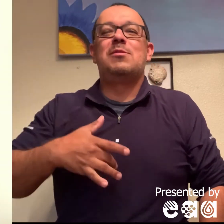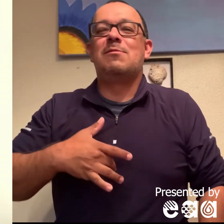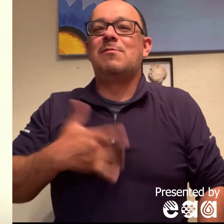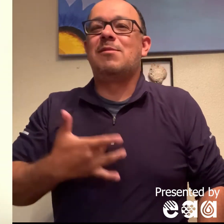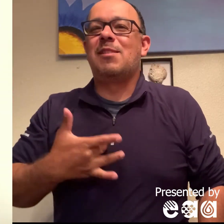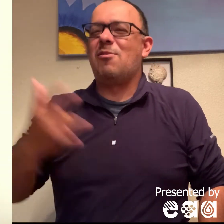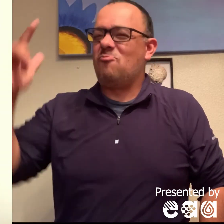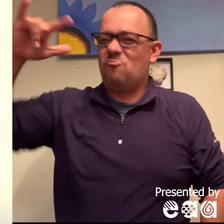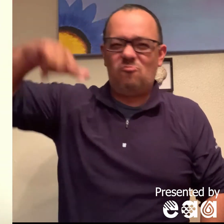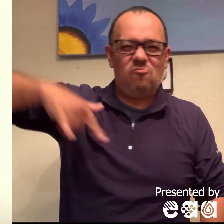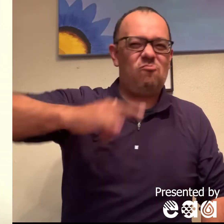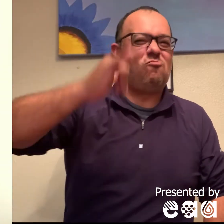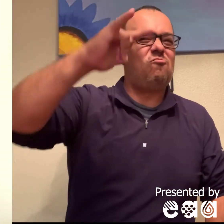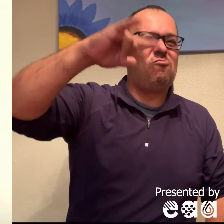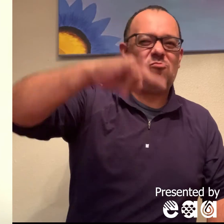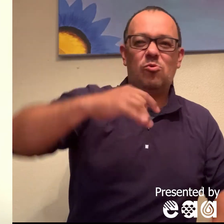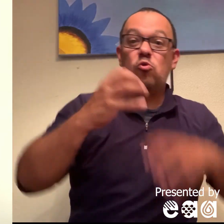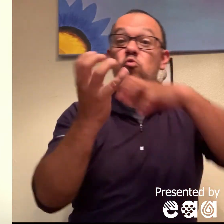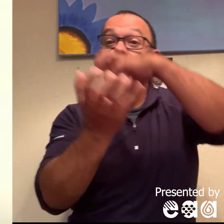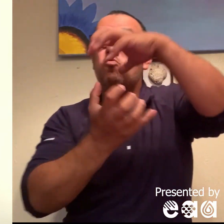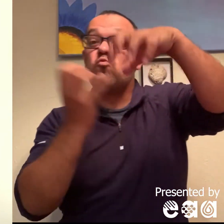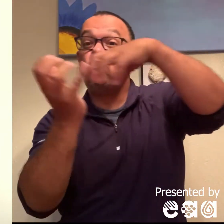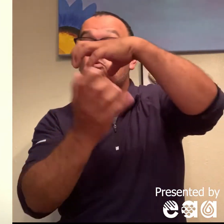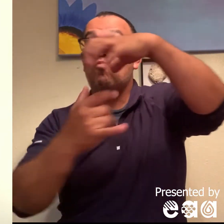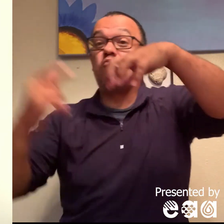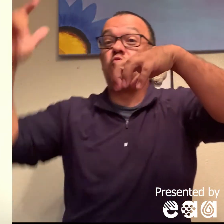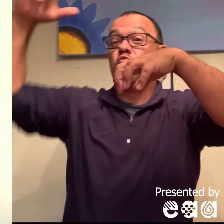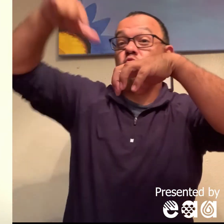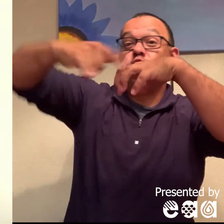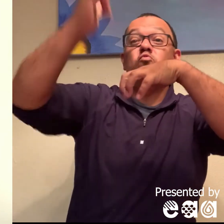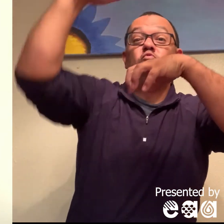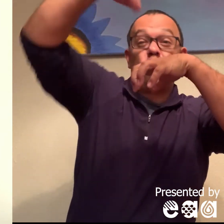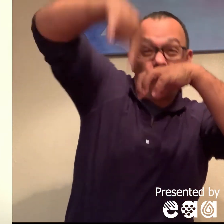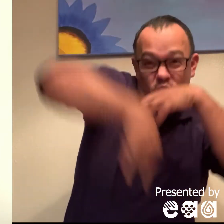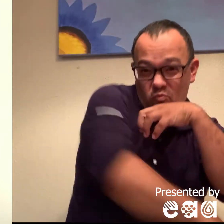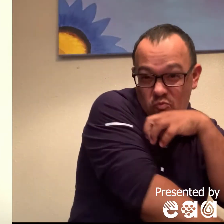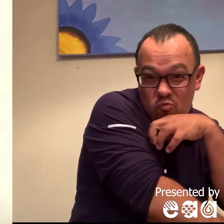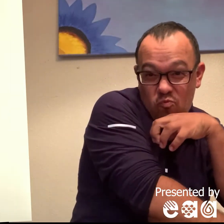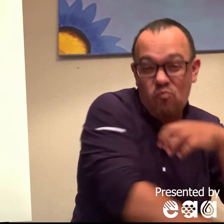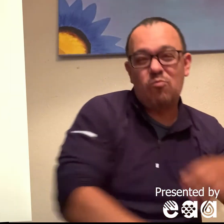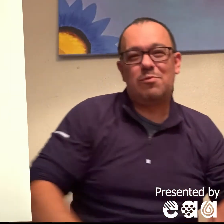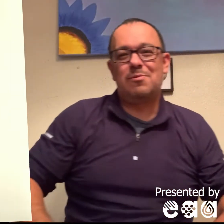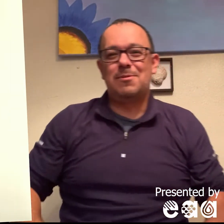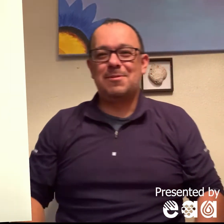flying as he whizzed down through the clouds.